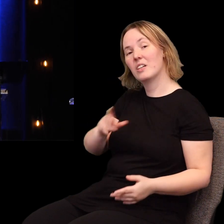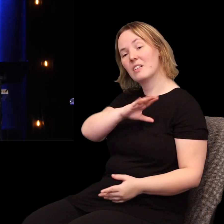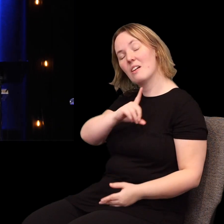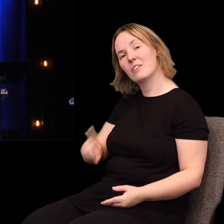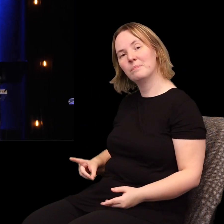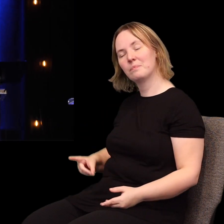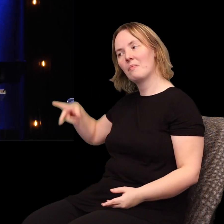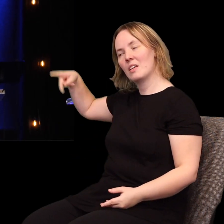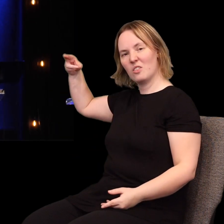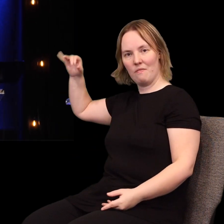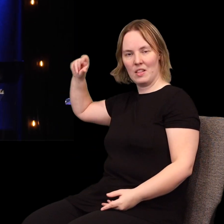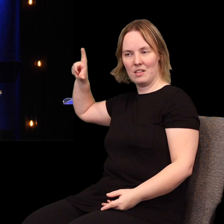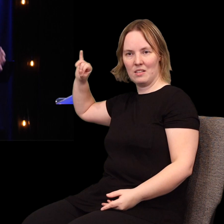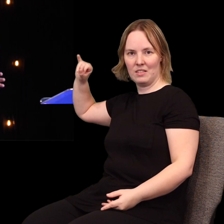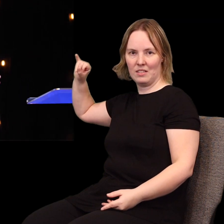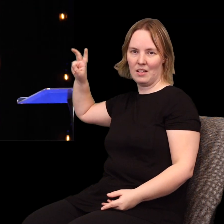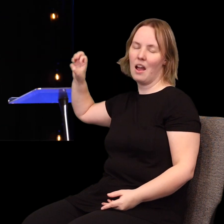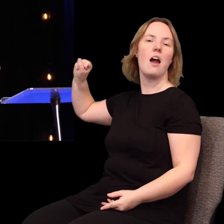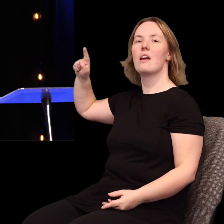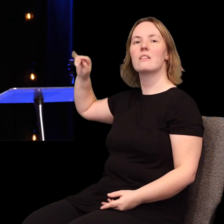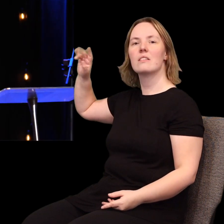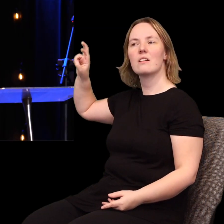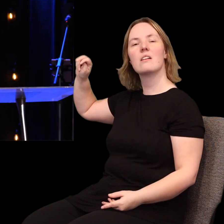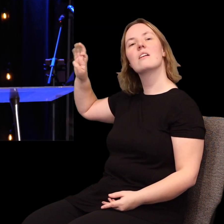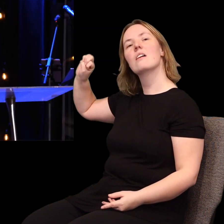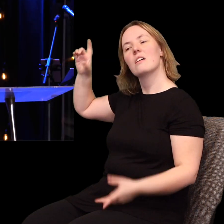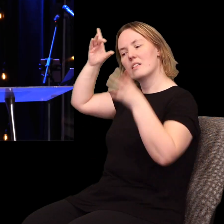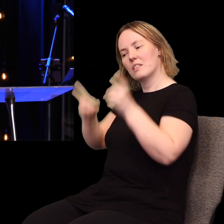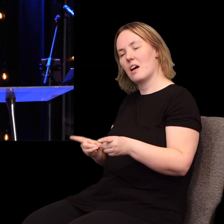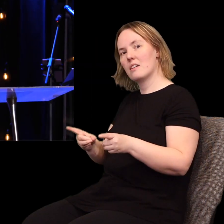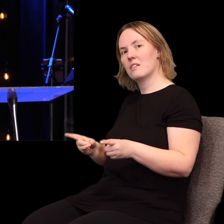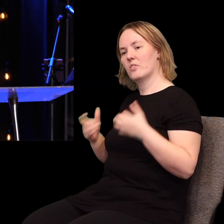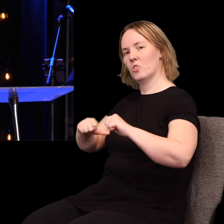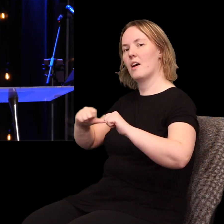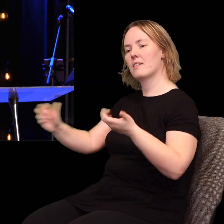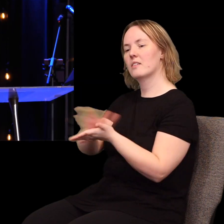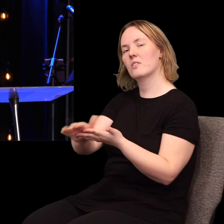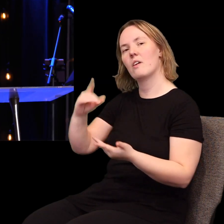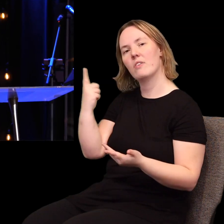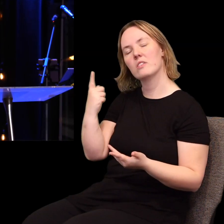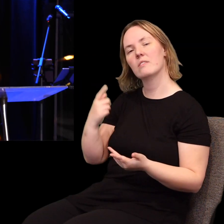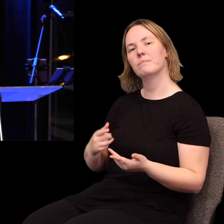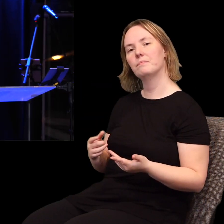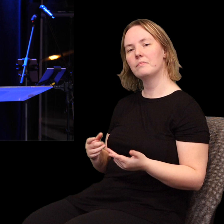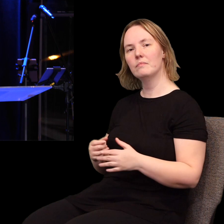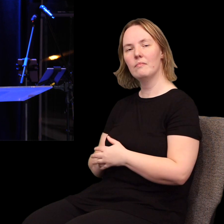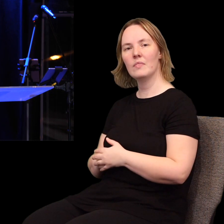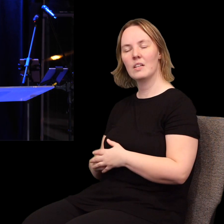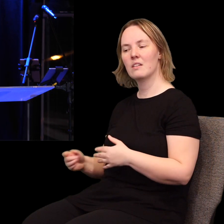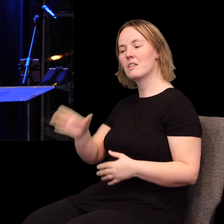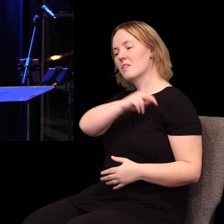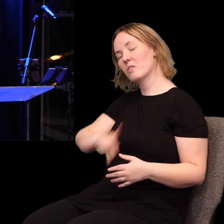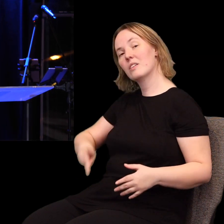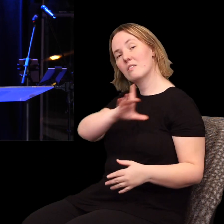that kind of stuff. And so they decide, listen, he's just been anointed king. The Philistines say, we got to go after him. We got to try to destroy them and try to nip this in the bud.